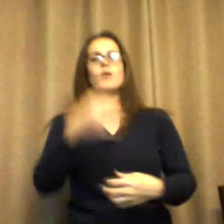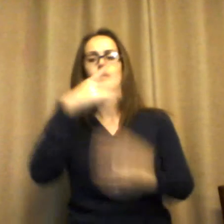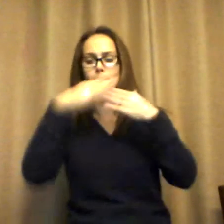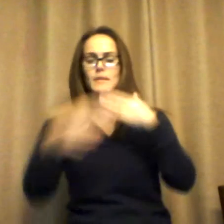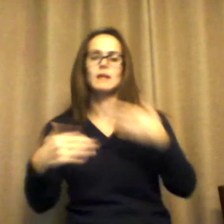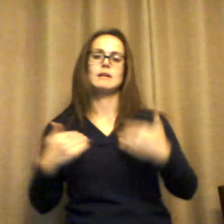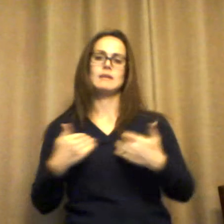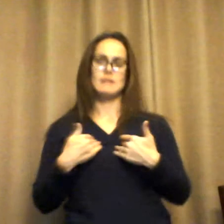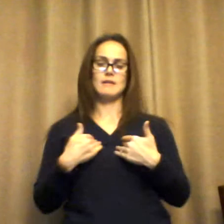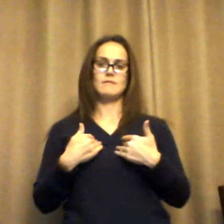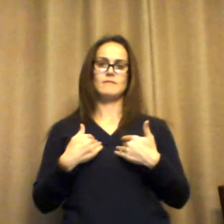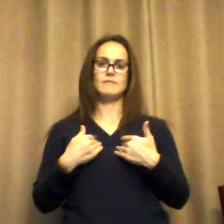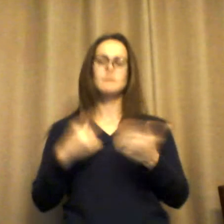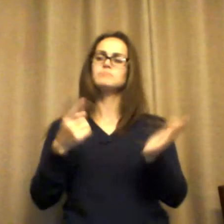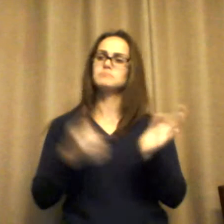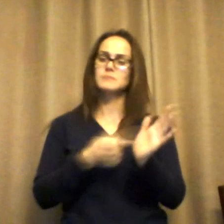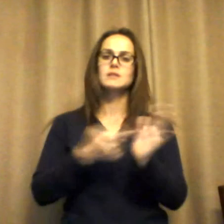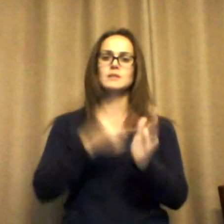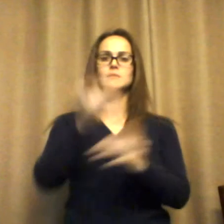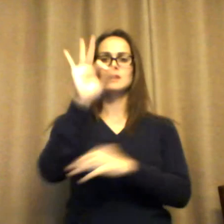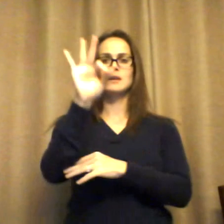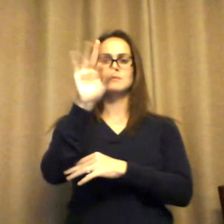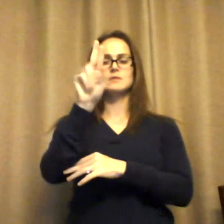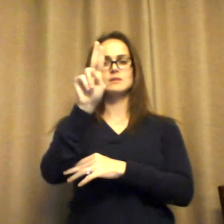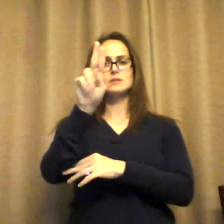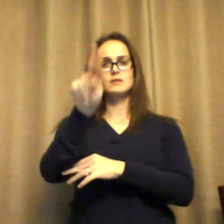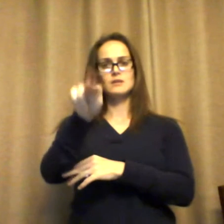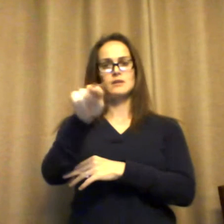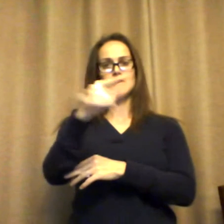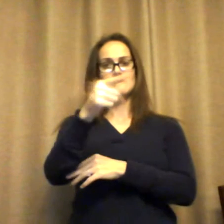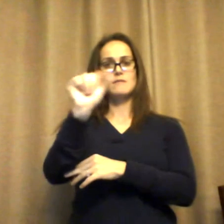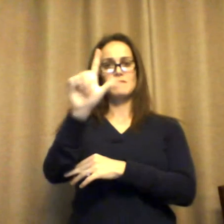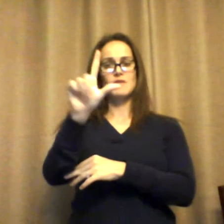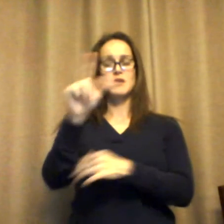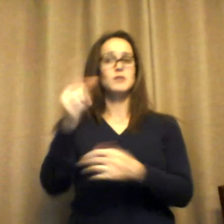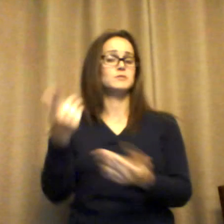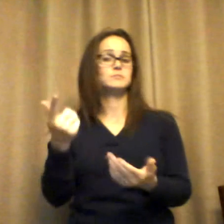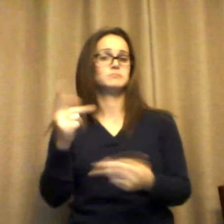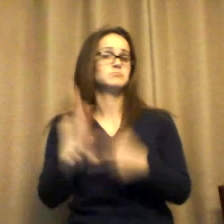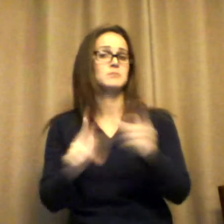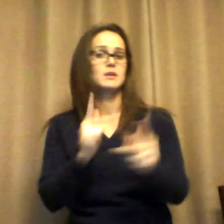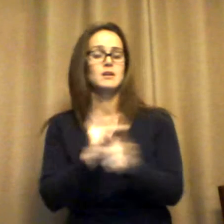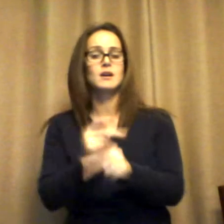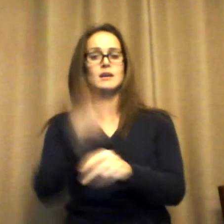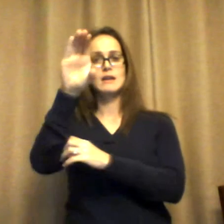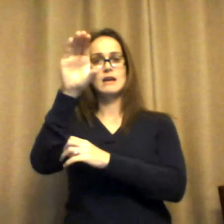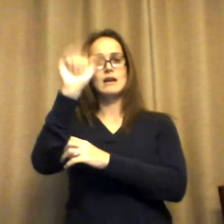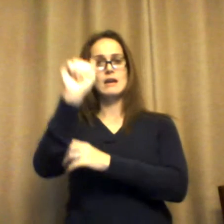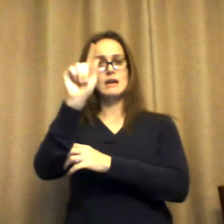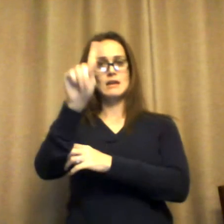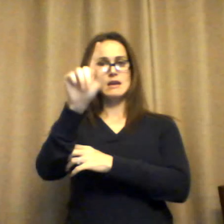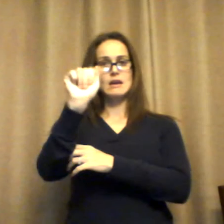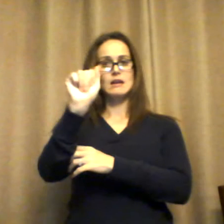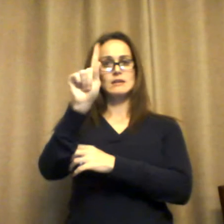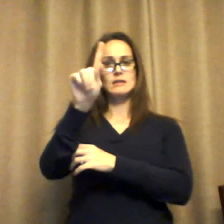be fungal, like candidiasis. When candidiasis causes a white coating to form on the mouth, tongue, or vagina, this is